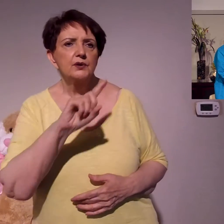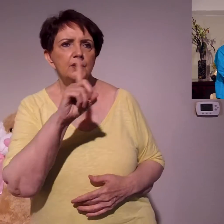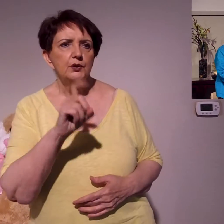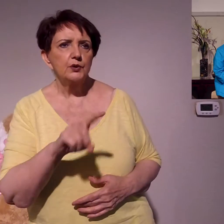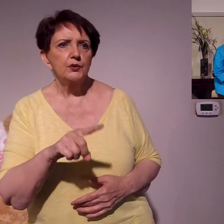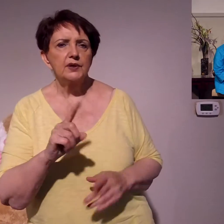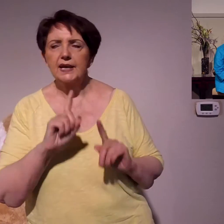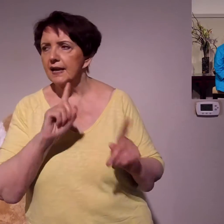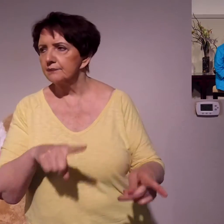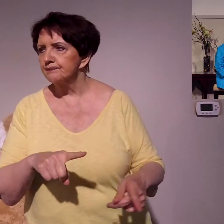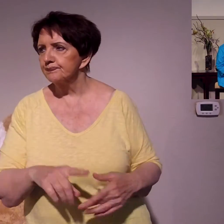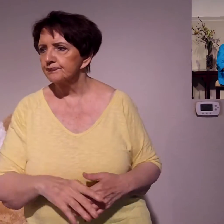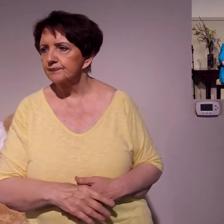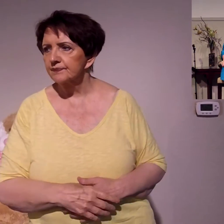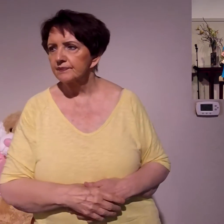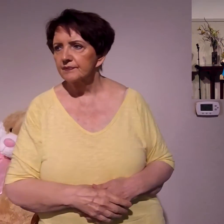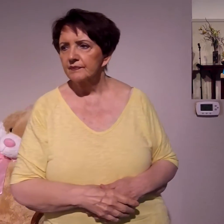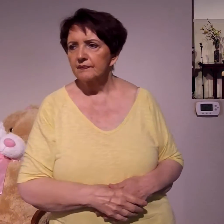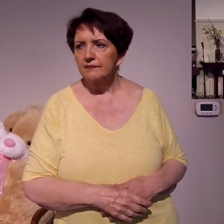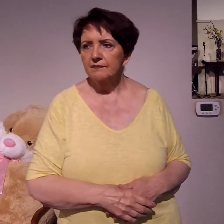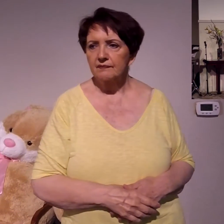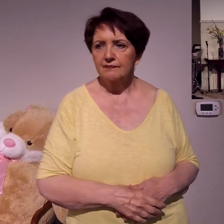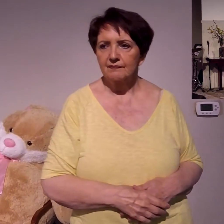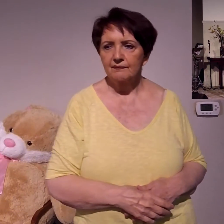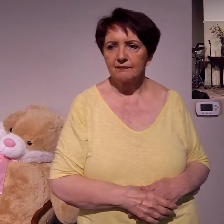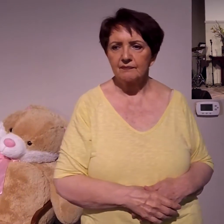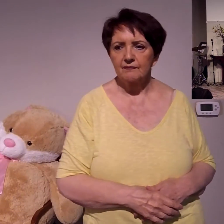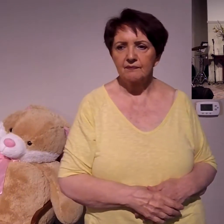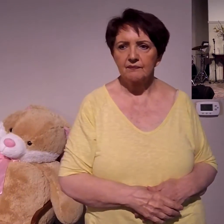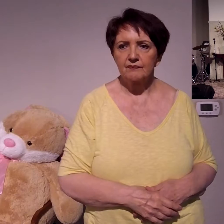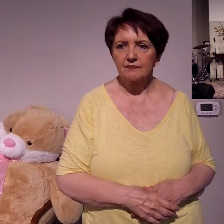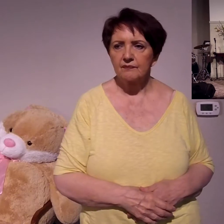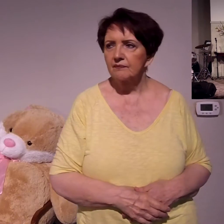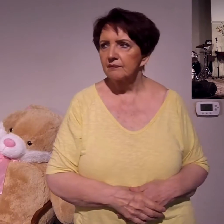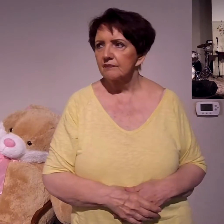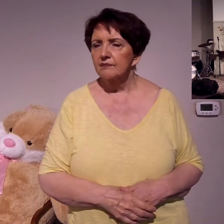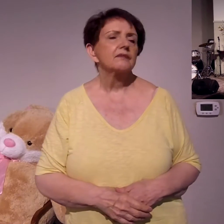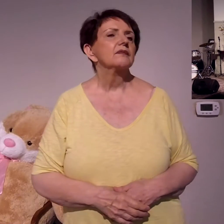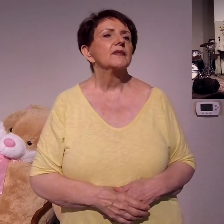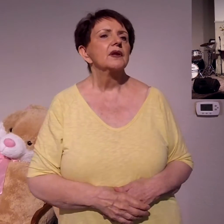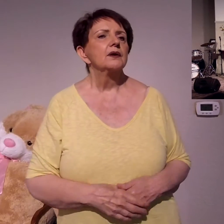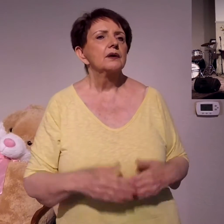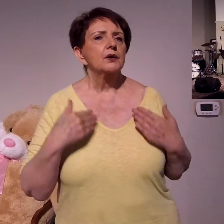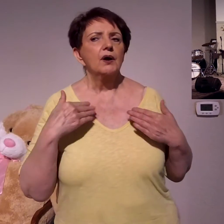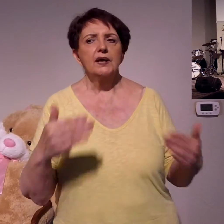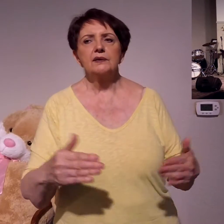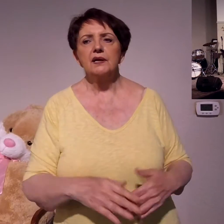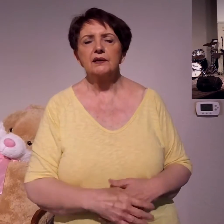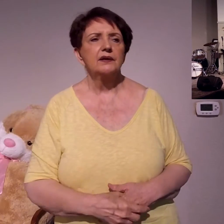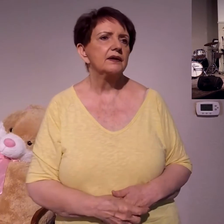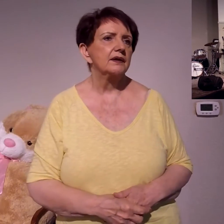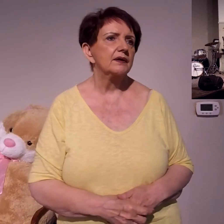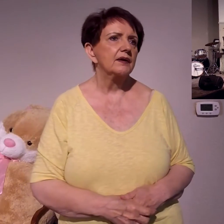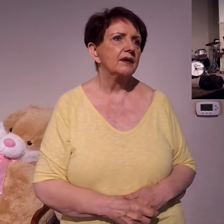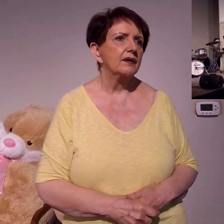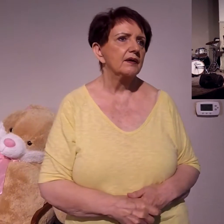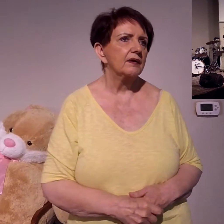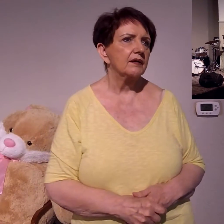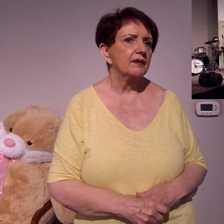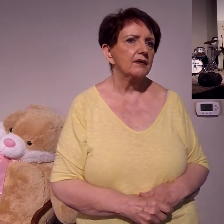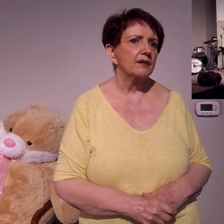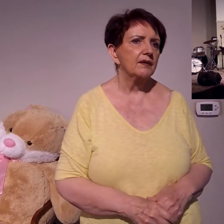So Charity's going to be in this line over here. We're gonna and Lainey's going to catch be in your this questions. line over there. So go on back. Charity, go ahead and bring the